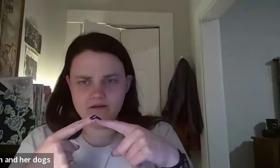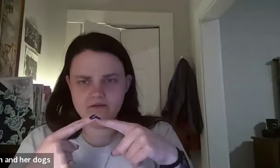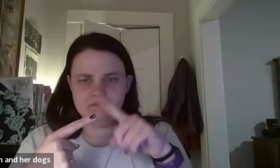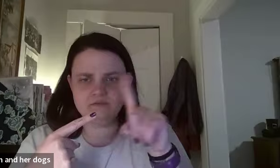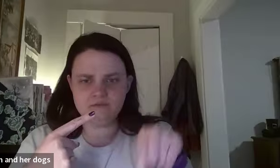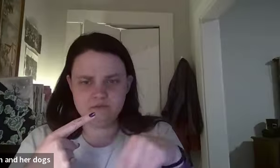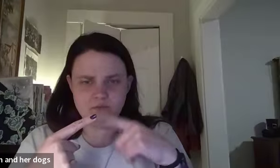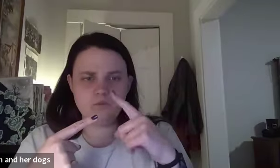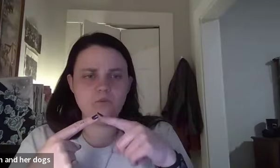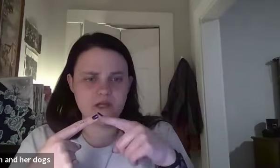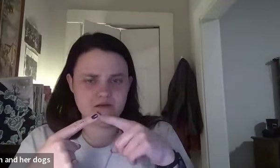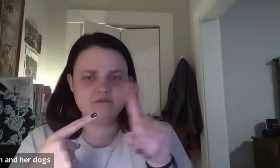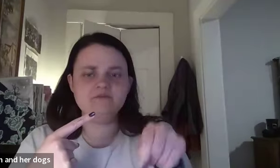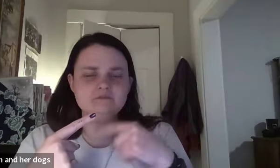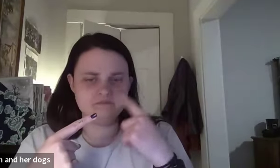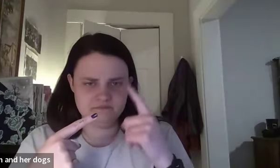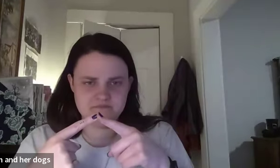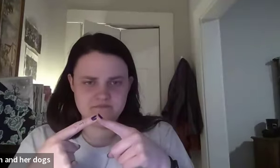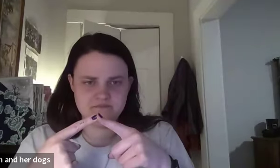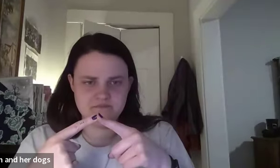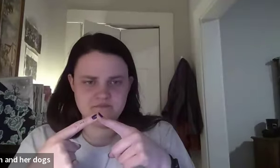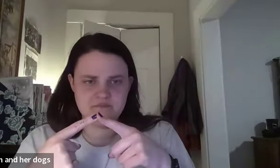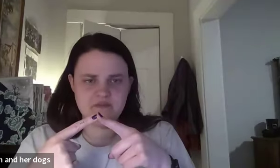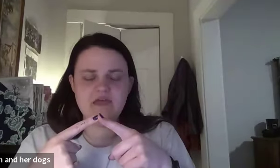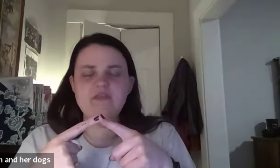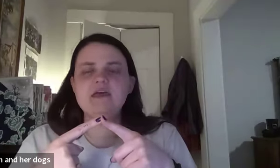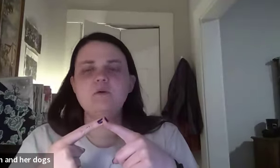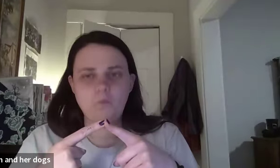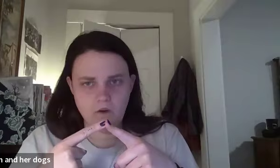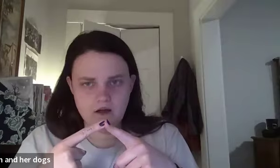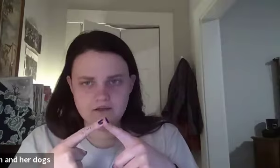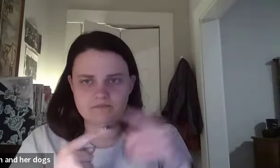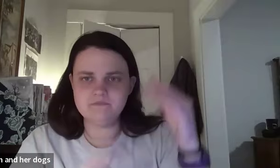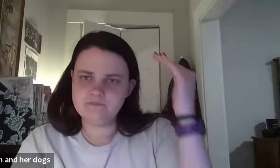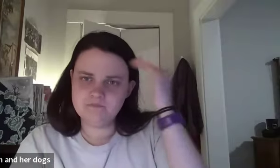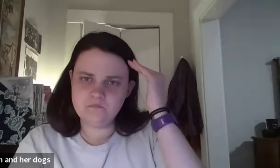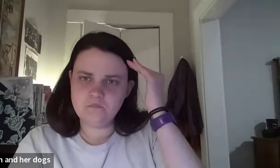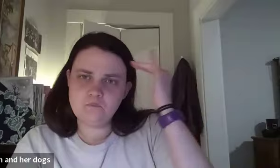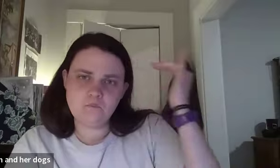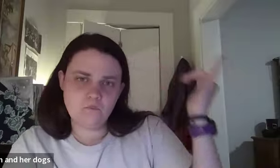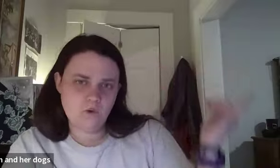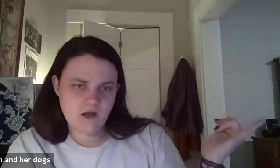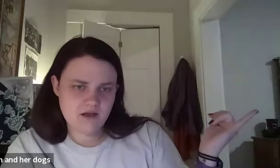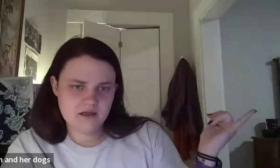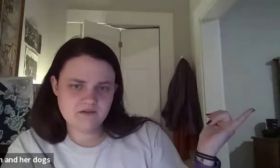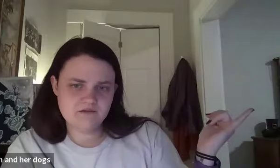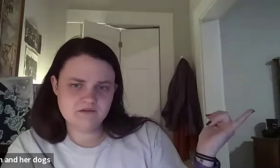when, when. And then why. Why,